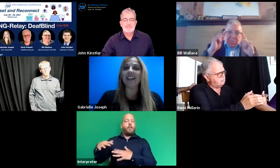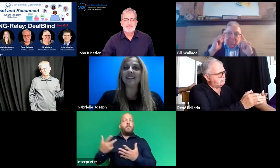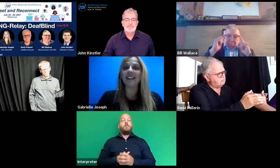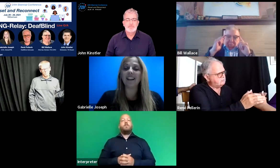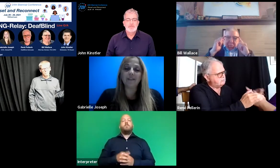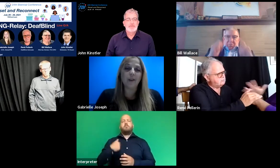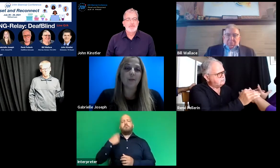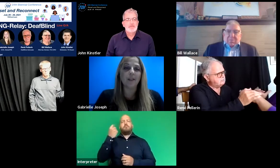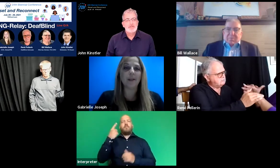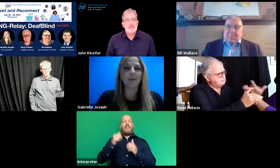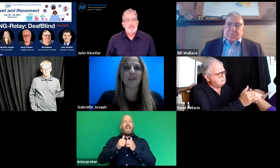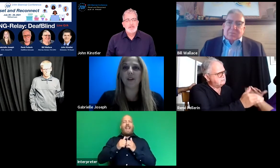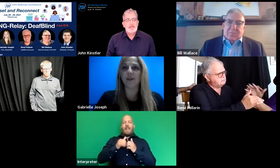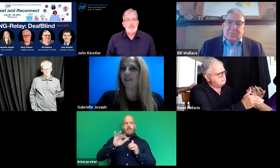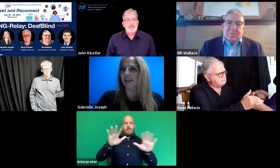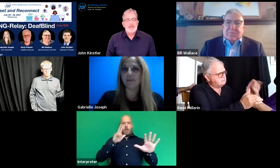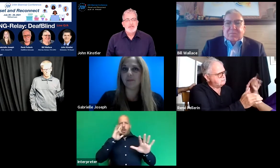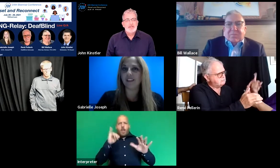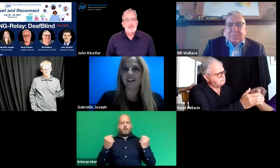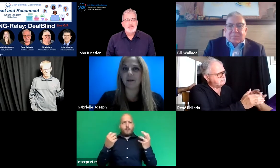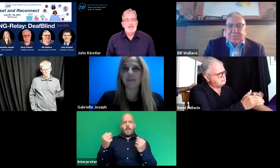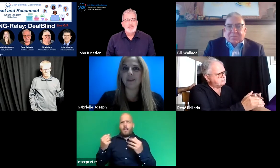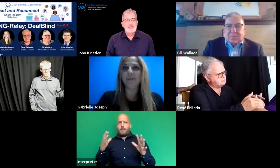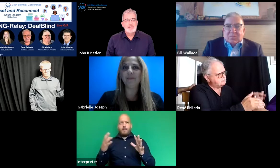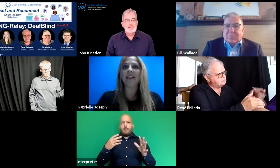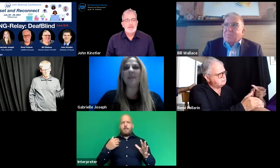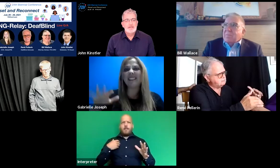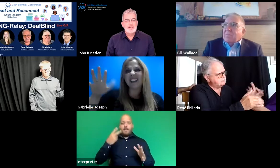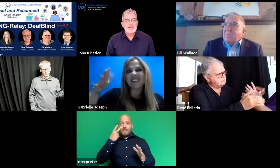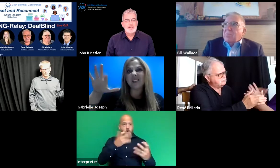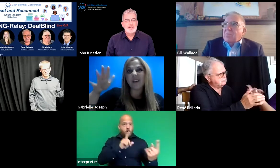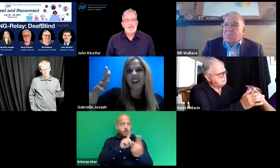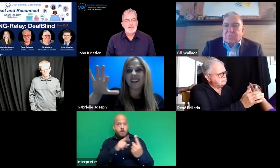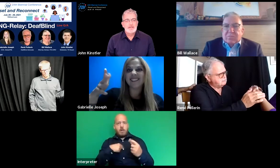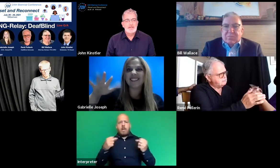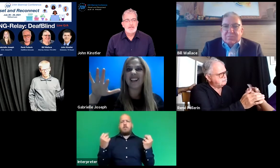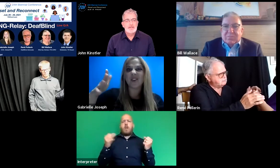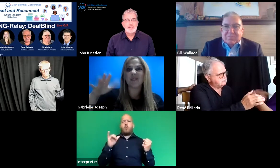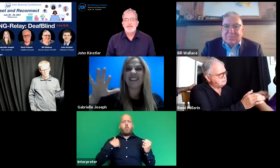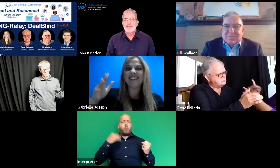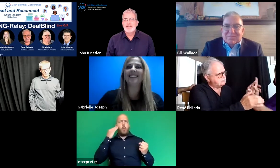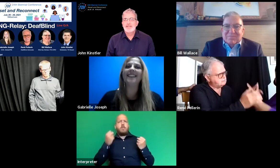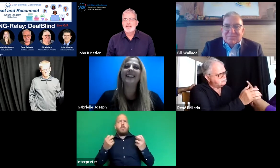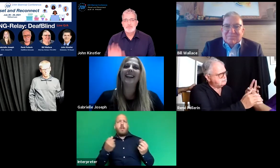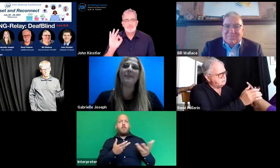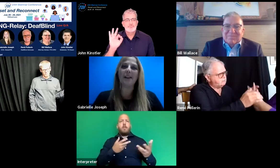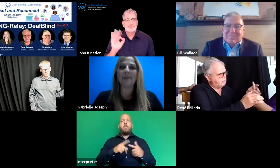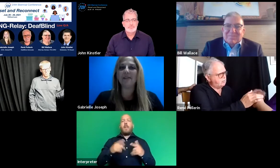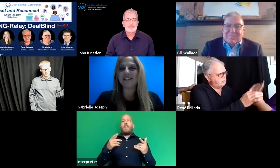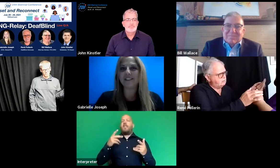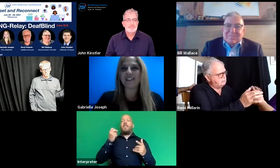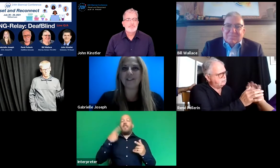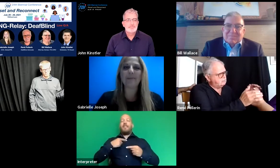and I can sign. If you ever want to meet one-on-one with me, I'm more than happy to. But my signing's okay. It's not great. I'm